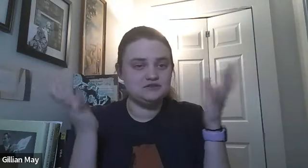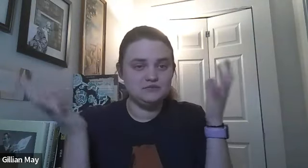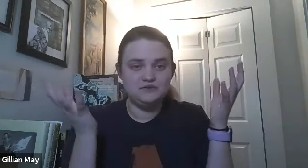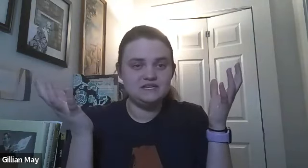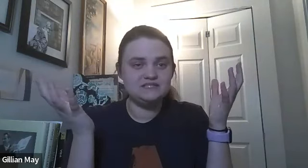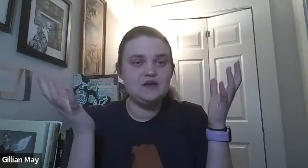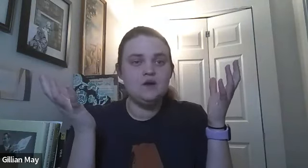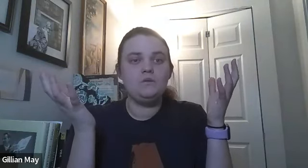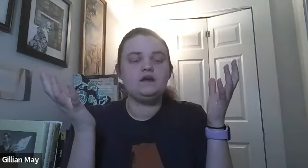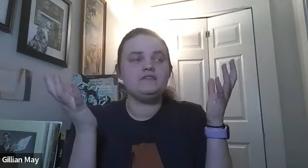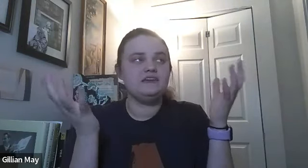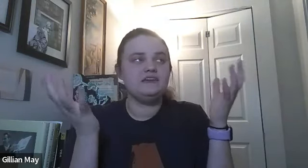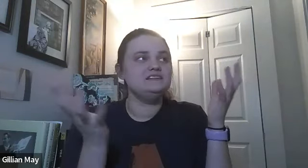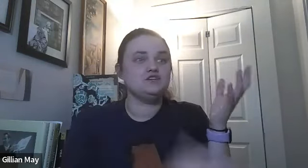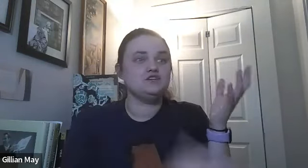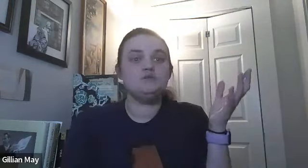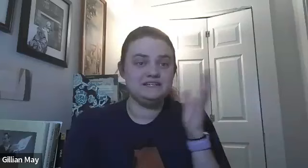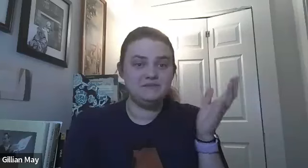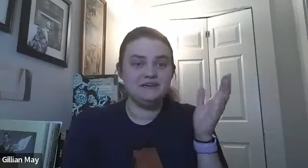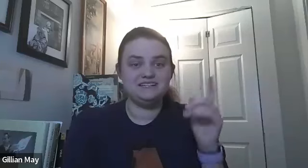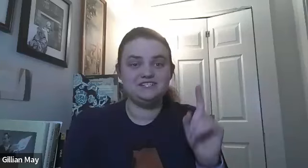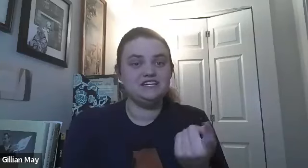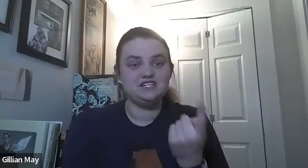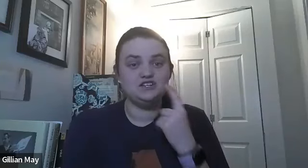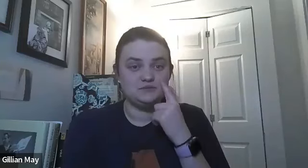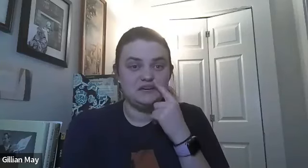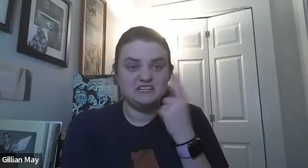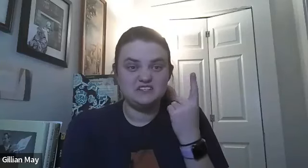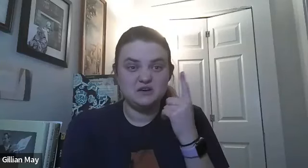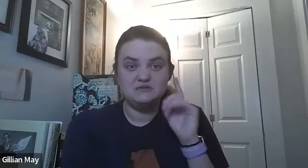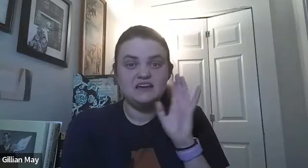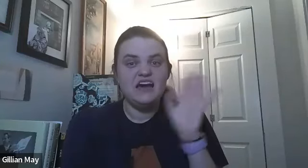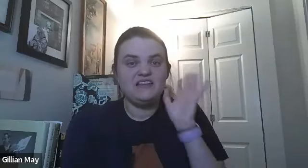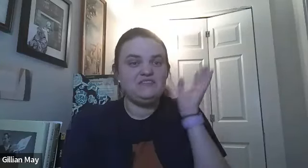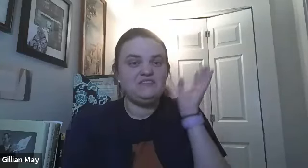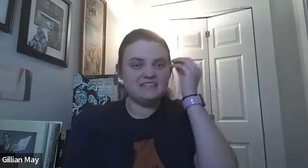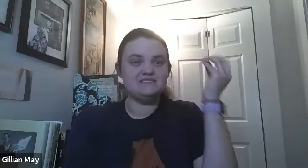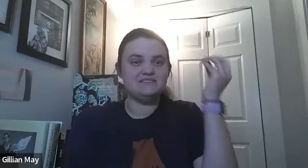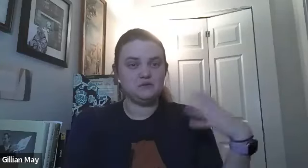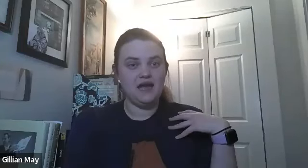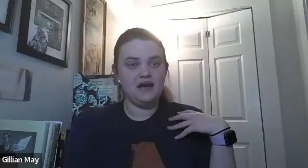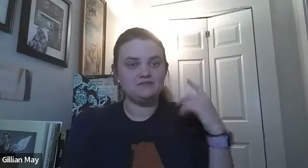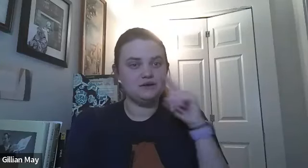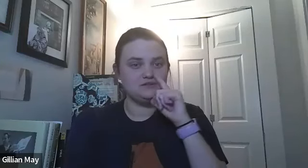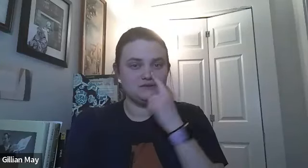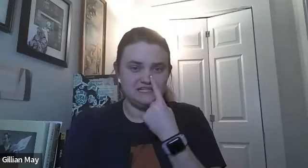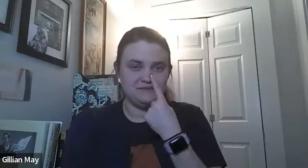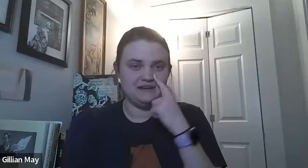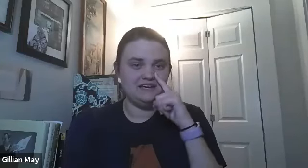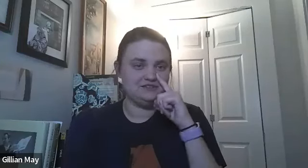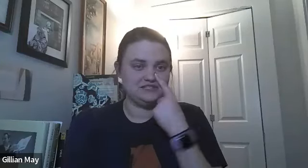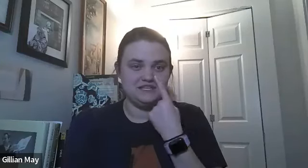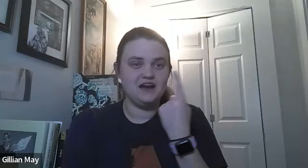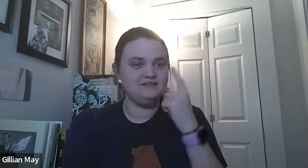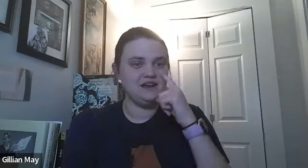or movies, where the kid is so bored, he's not paying attention, he just starts picking his nose. Like that's the visual I have. So I just always think about a kid who's just not even